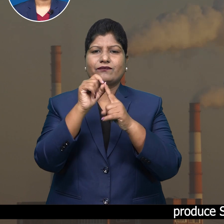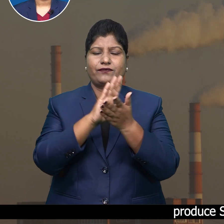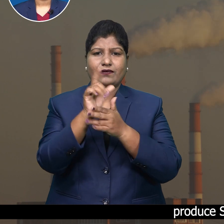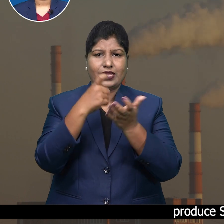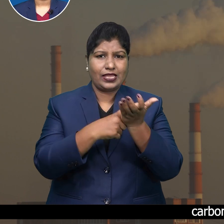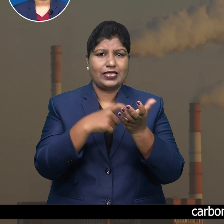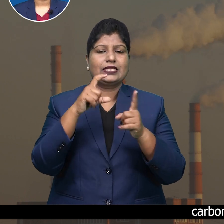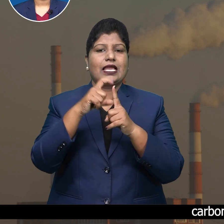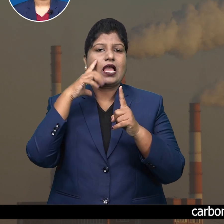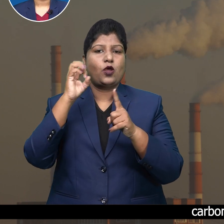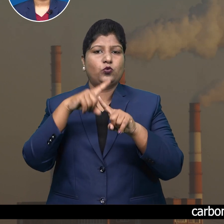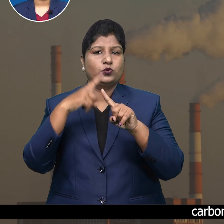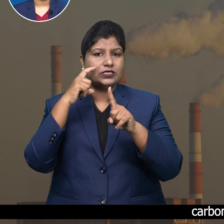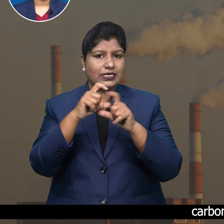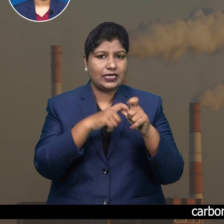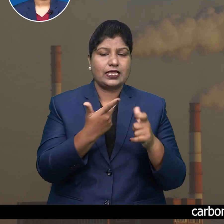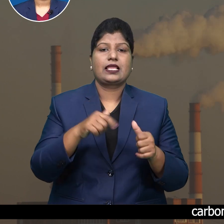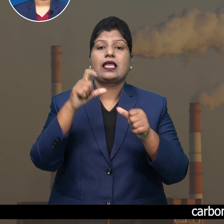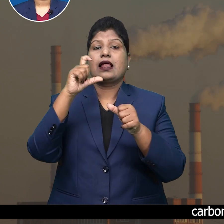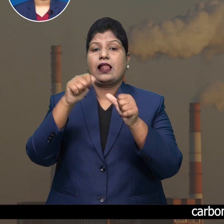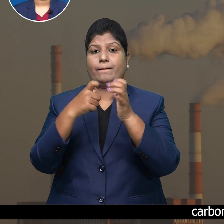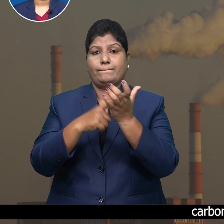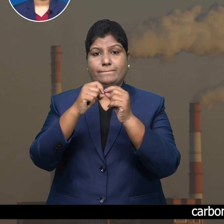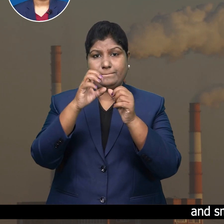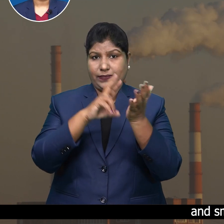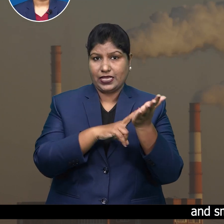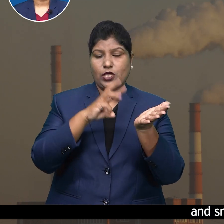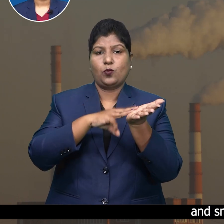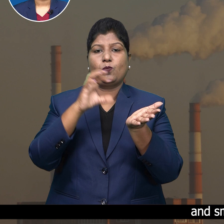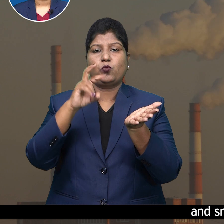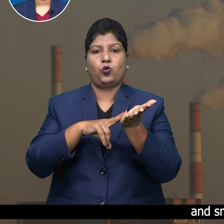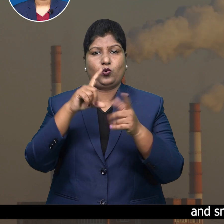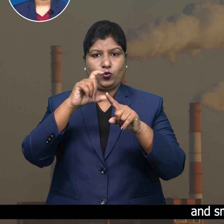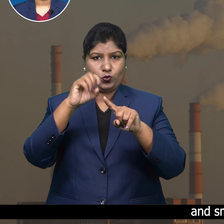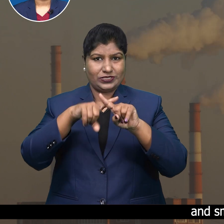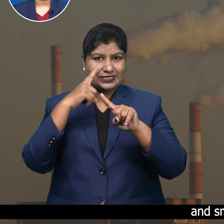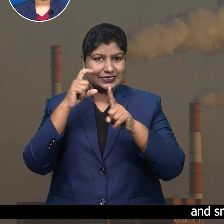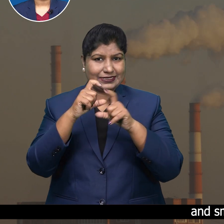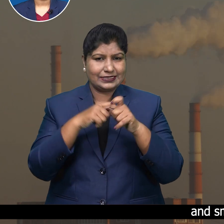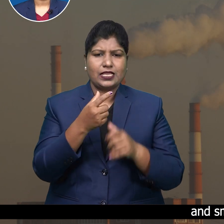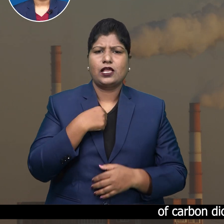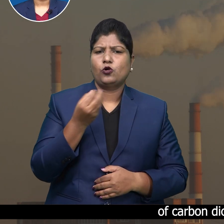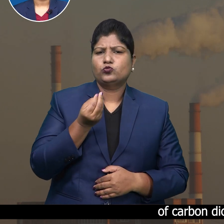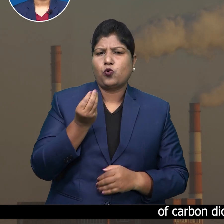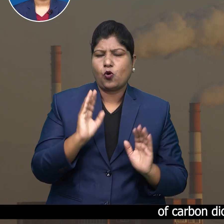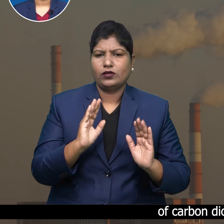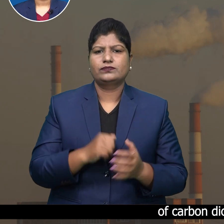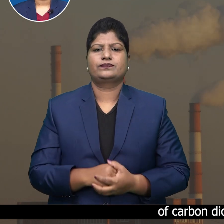dioxide, carbon monoxide, and small amounts